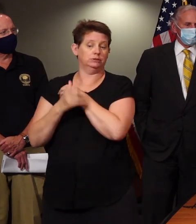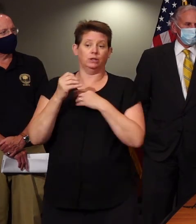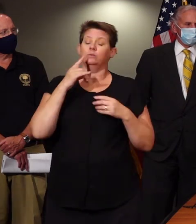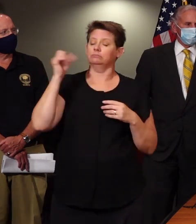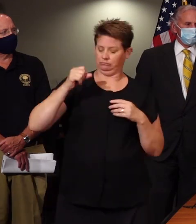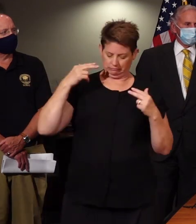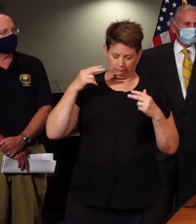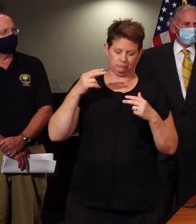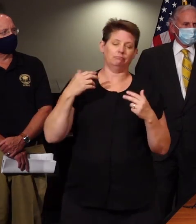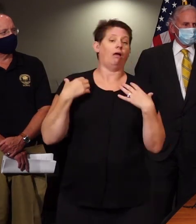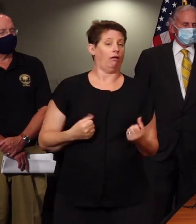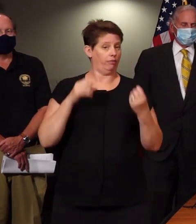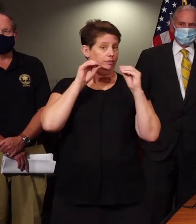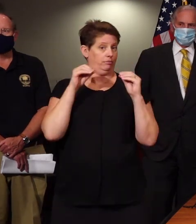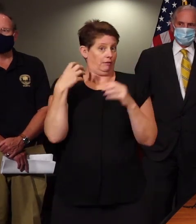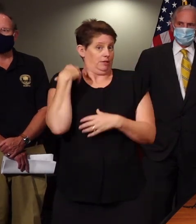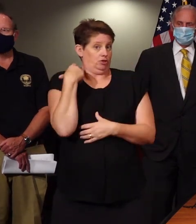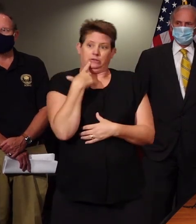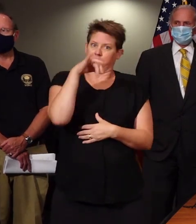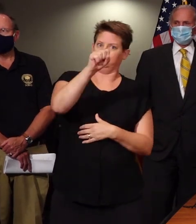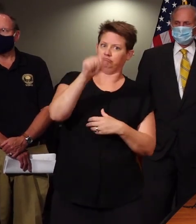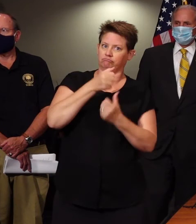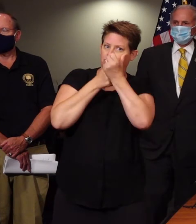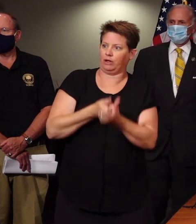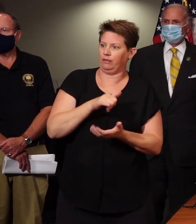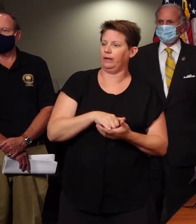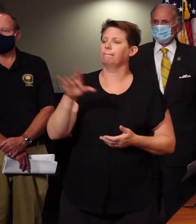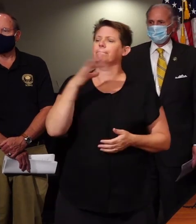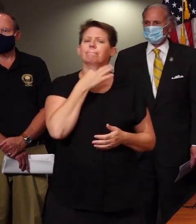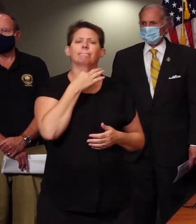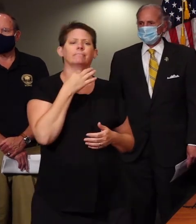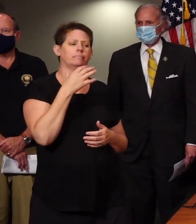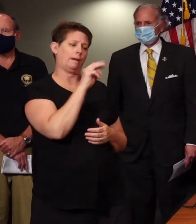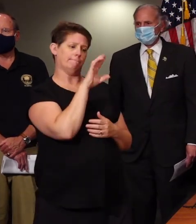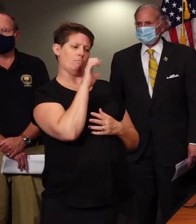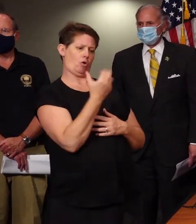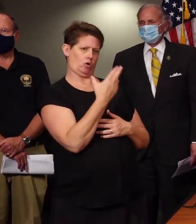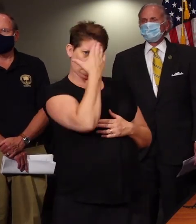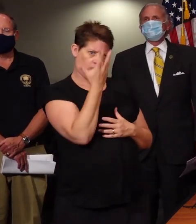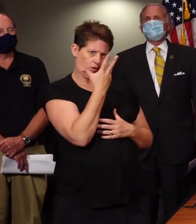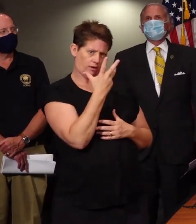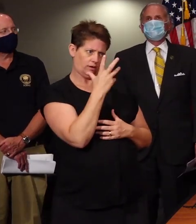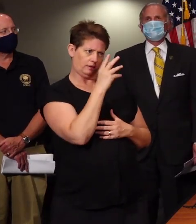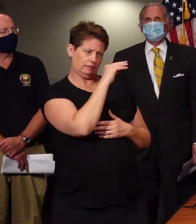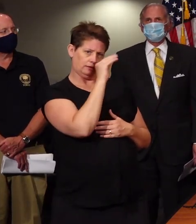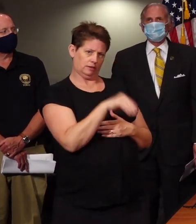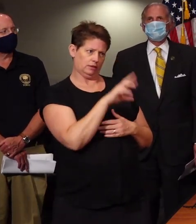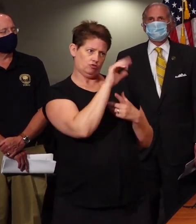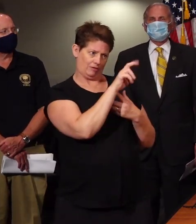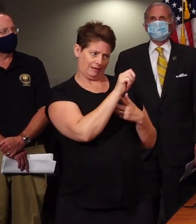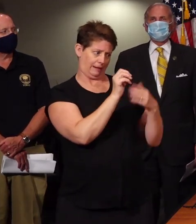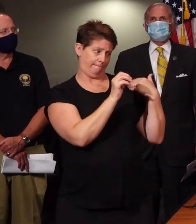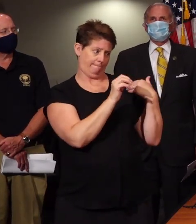health officials do support those. And I have a follow-up question. What was the infection rate in March compared to now? The infection